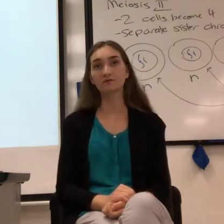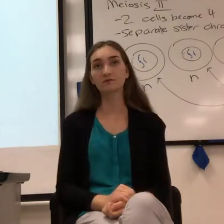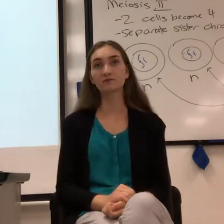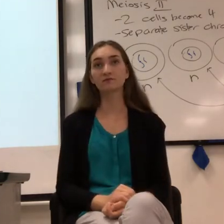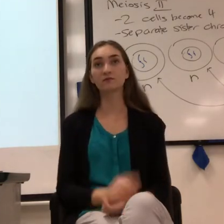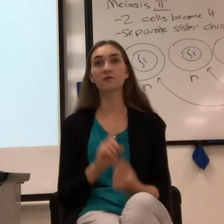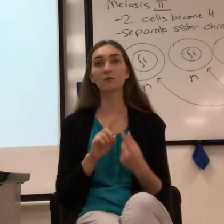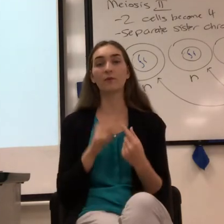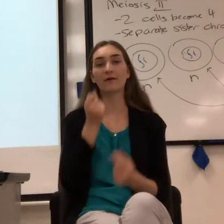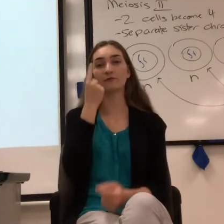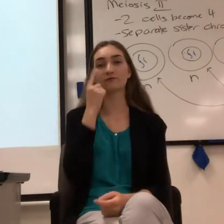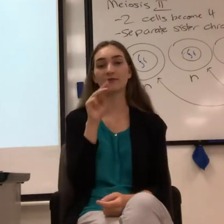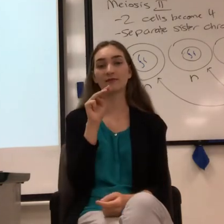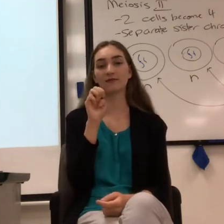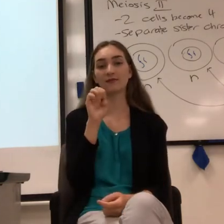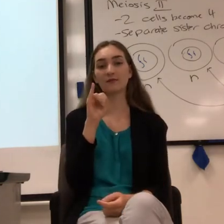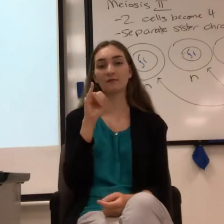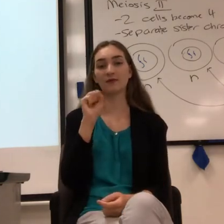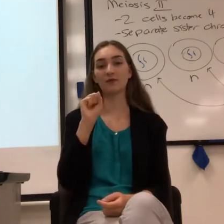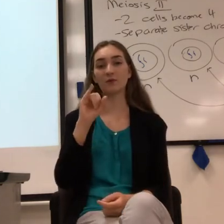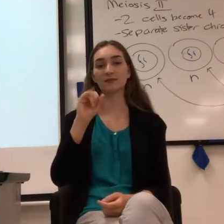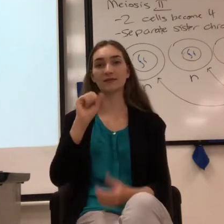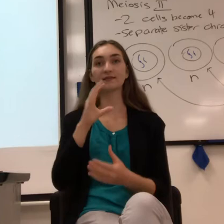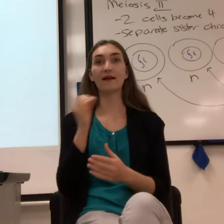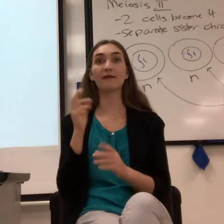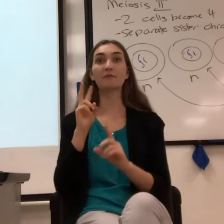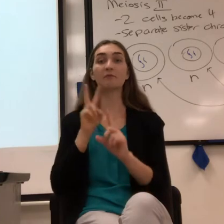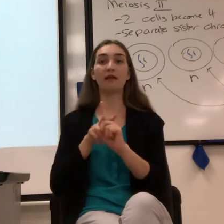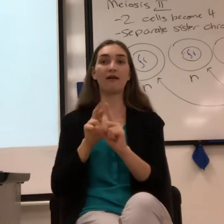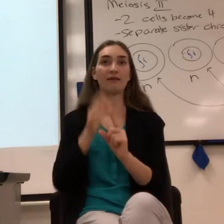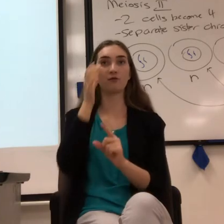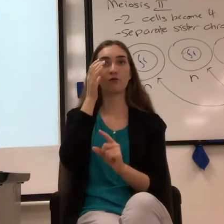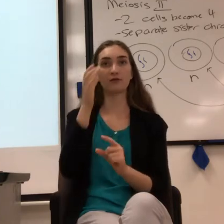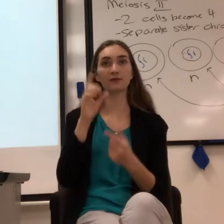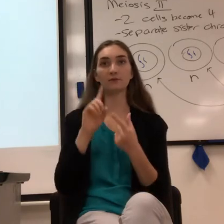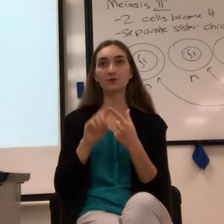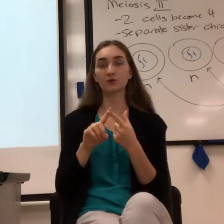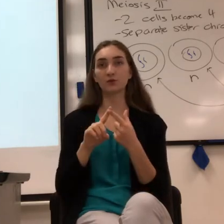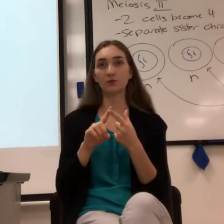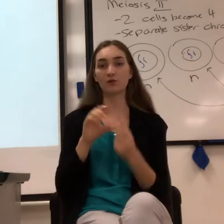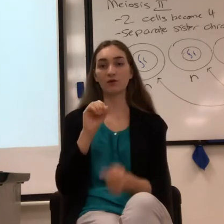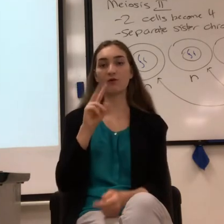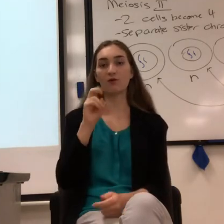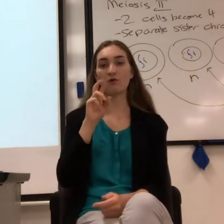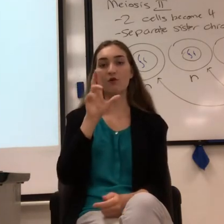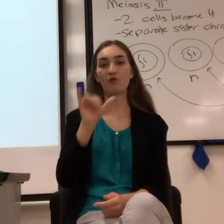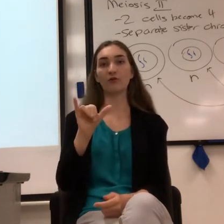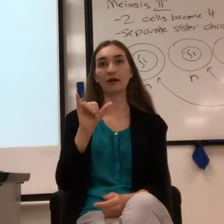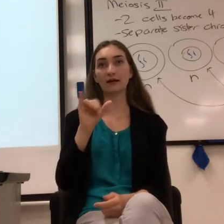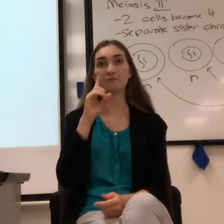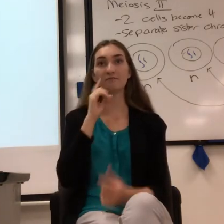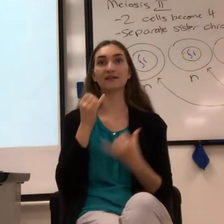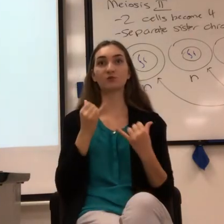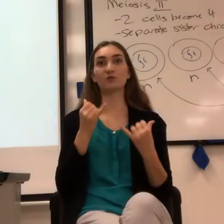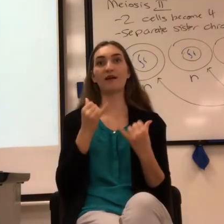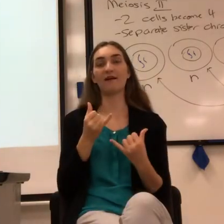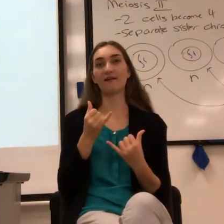understand meiosis and apply it to the ovary, okay? Because today is